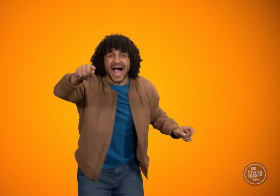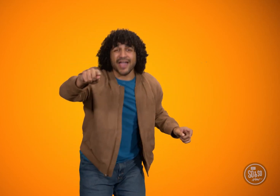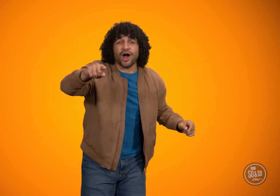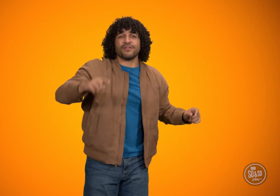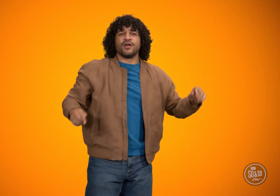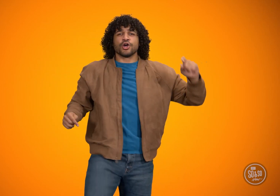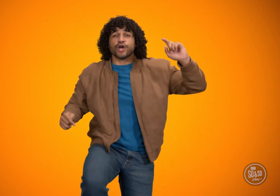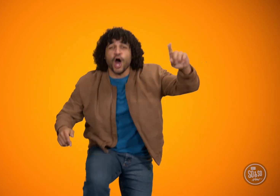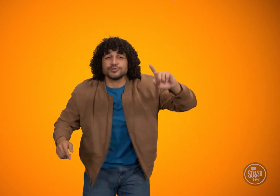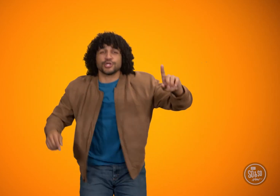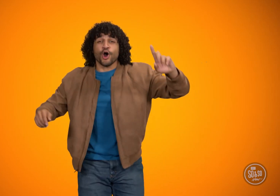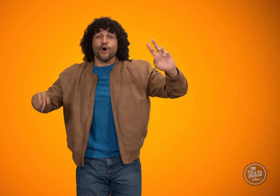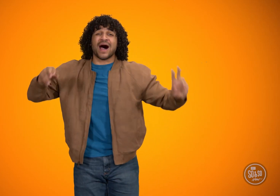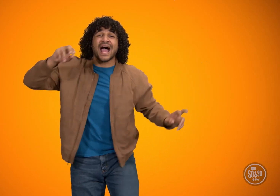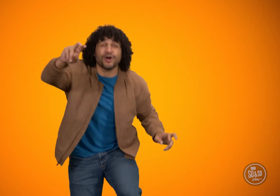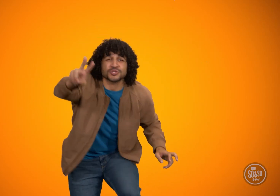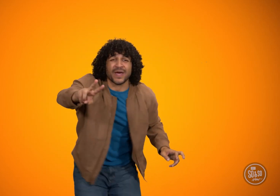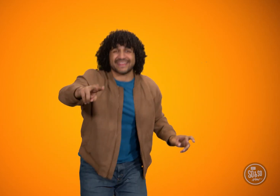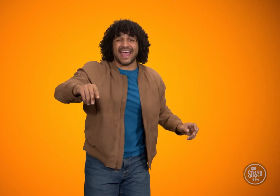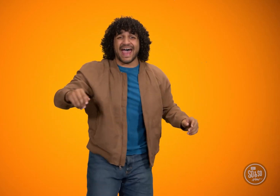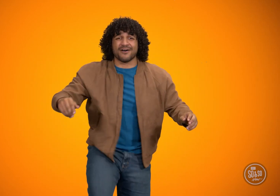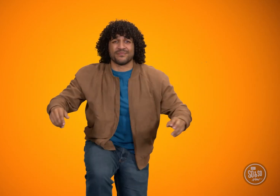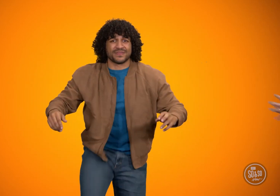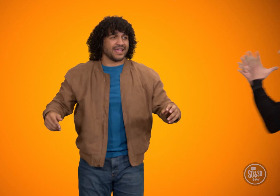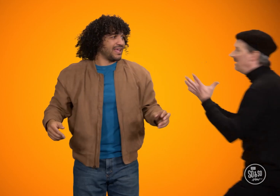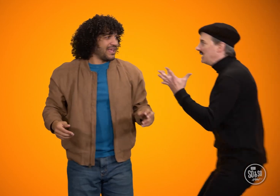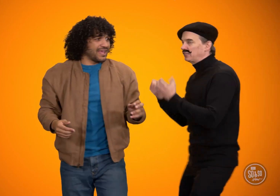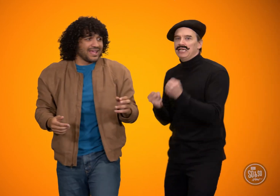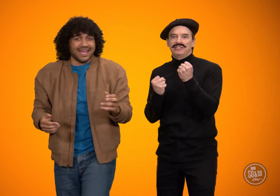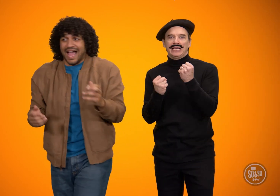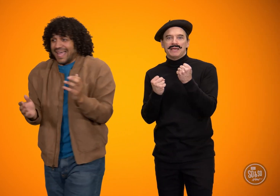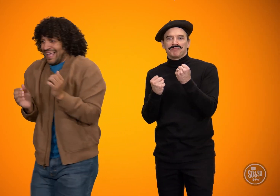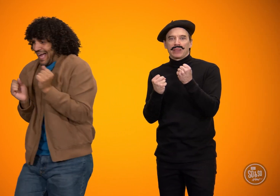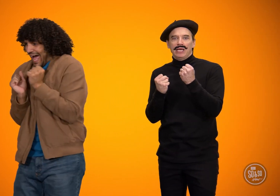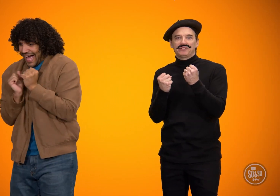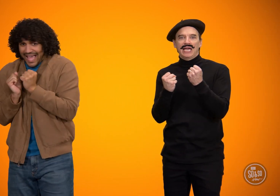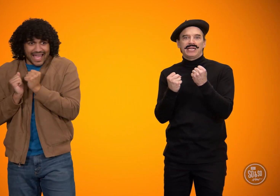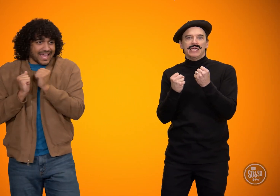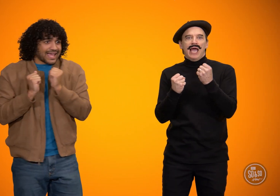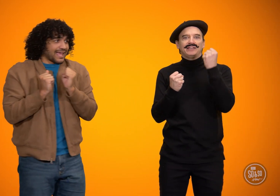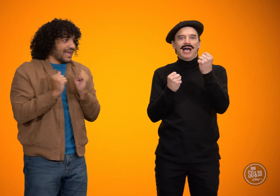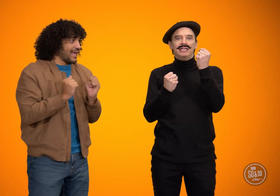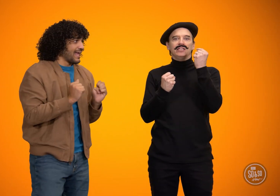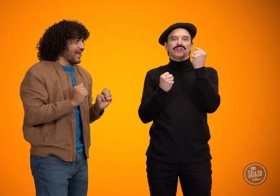mile go two miles with them I love it it's like it's like a tiny little